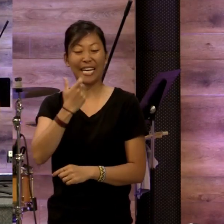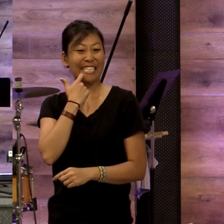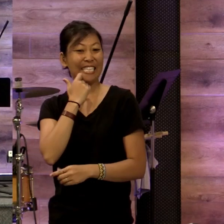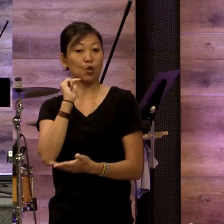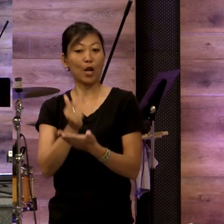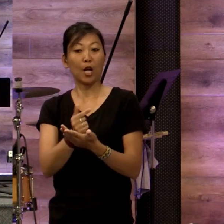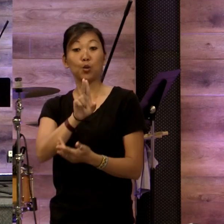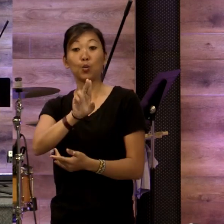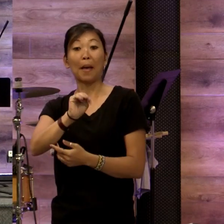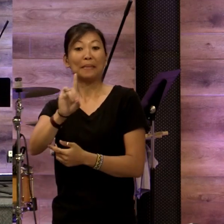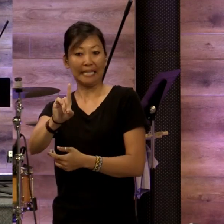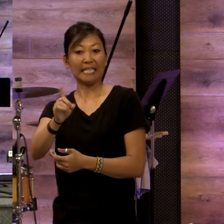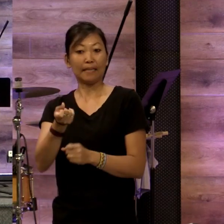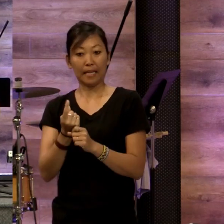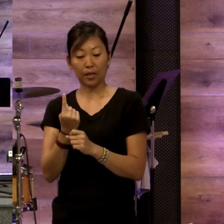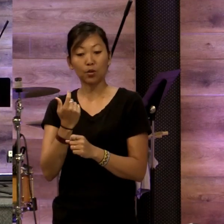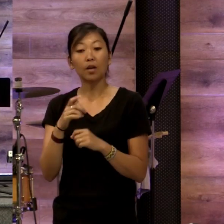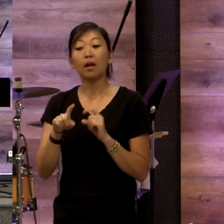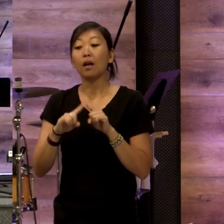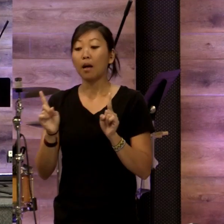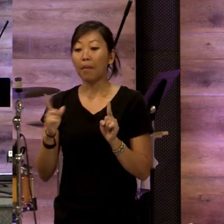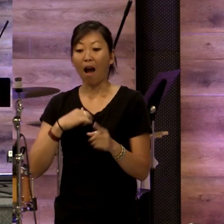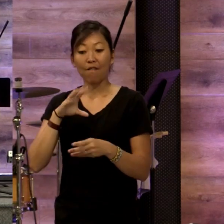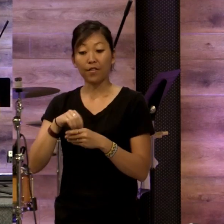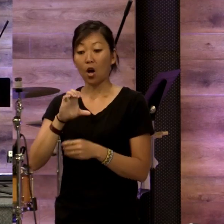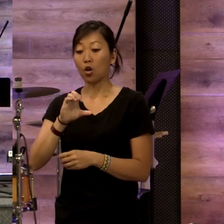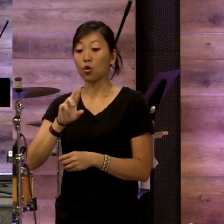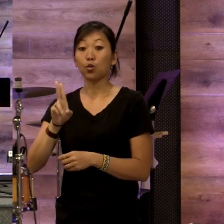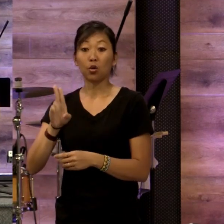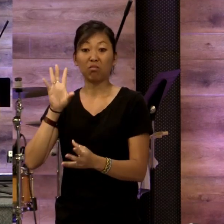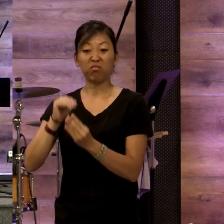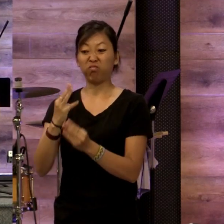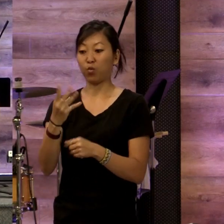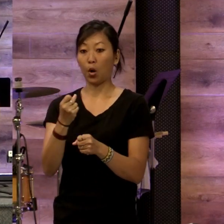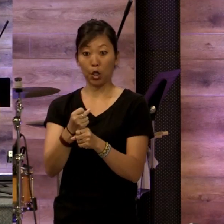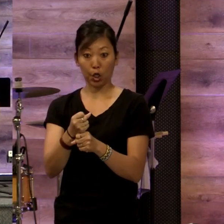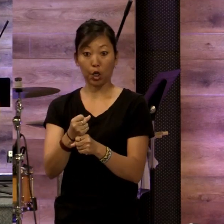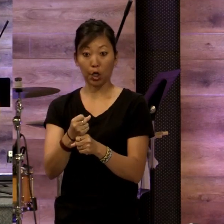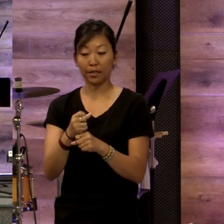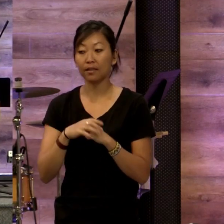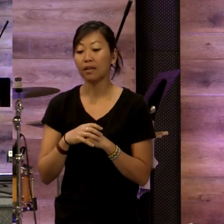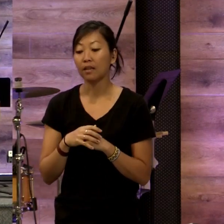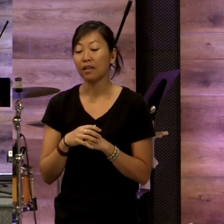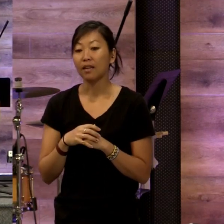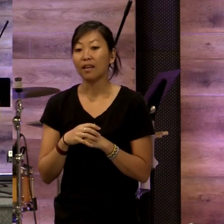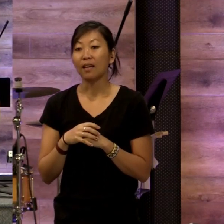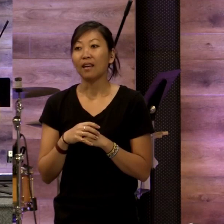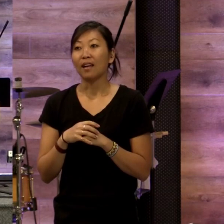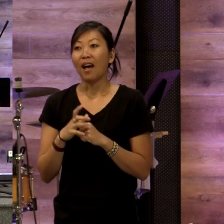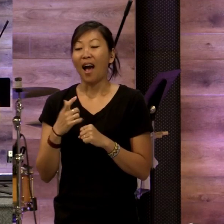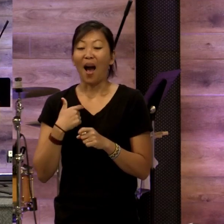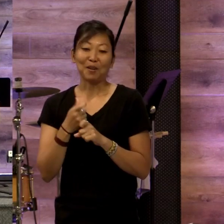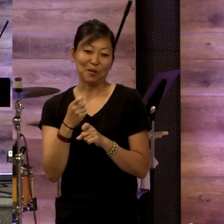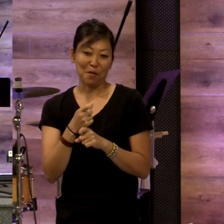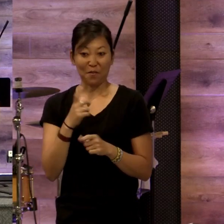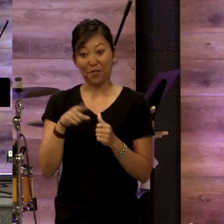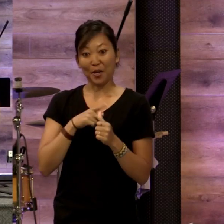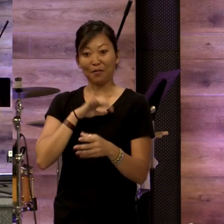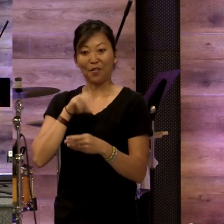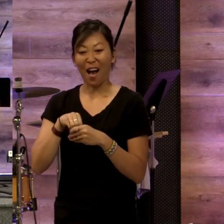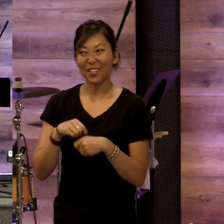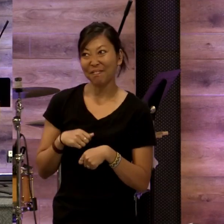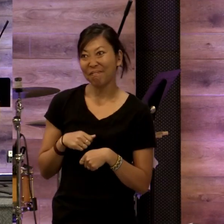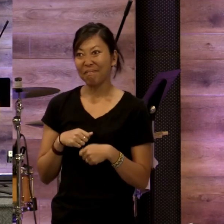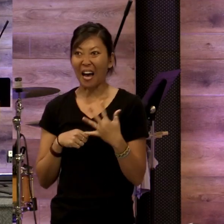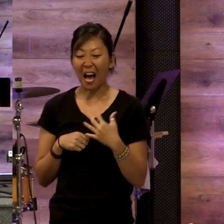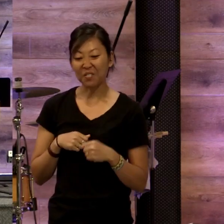graduated from UMD here. I've been involved with Crew Ministry for 4 years. My last service, I kind of joked, when I first got involved, there was like five or six